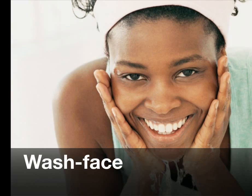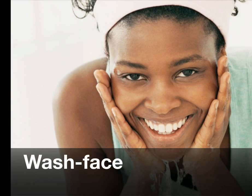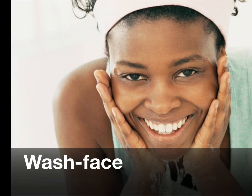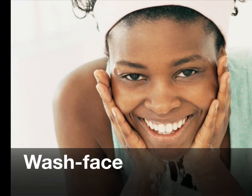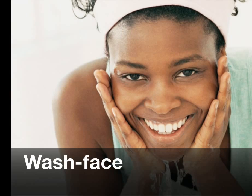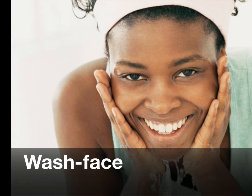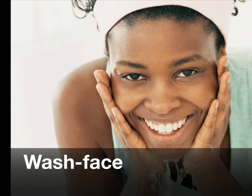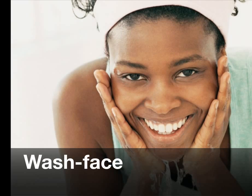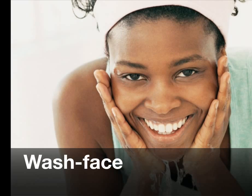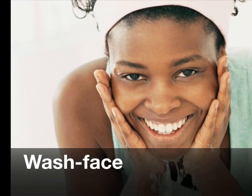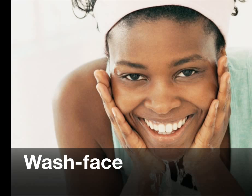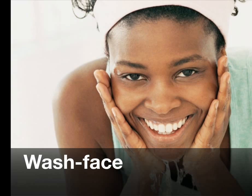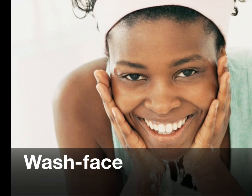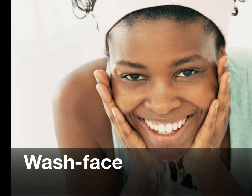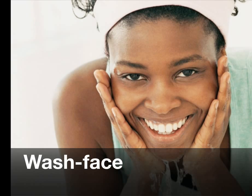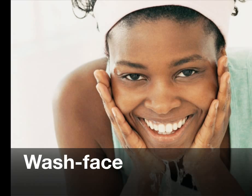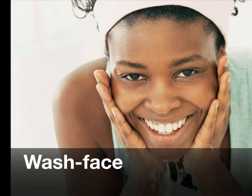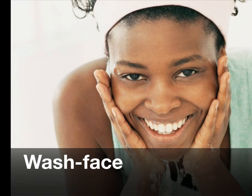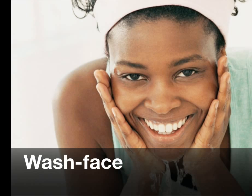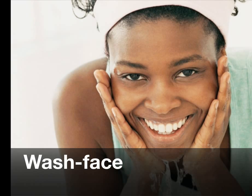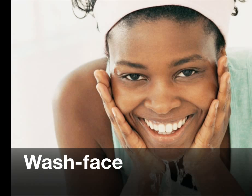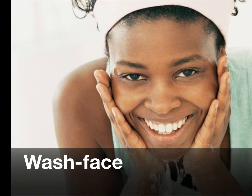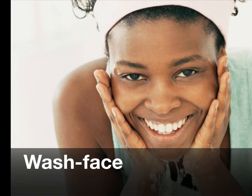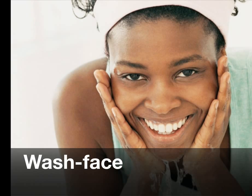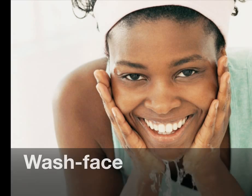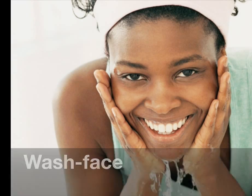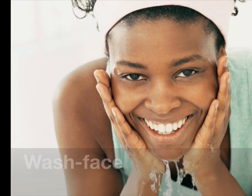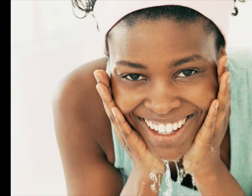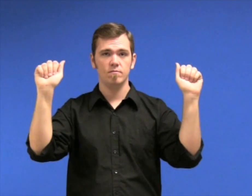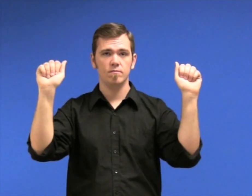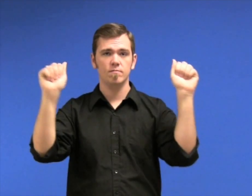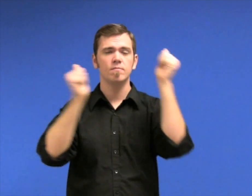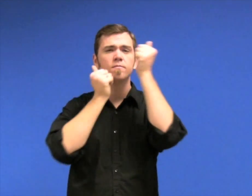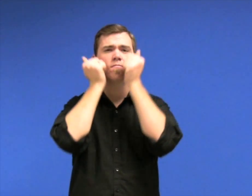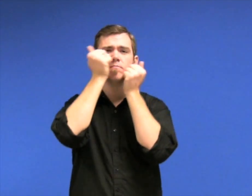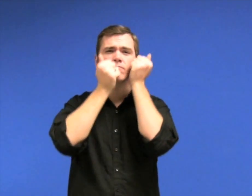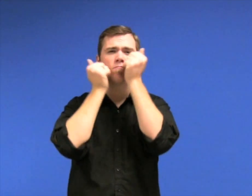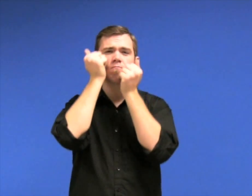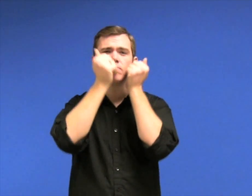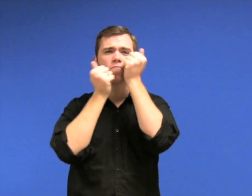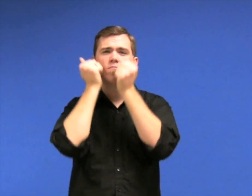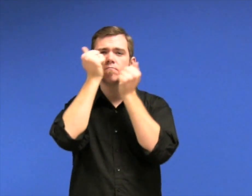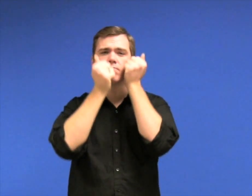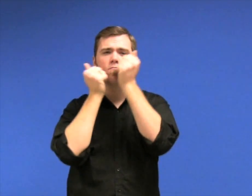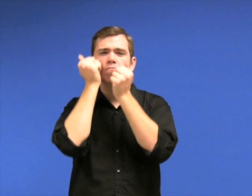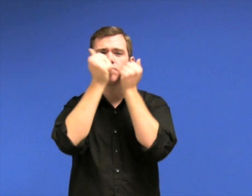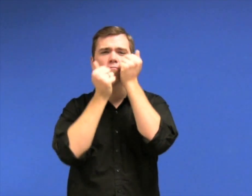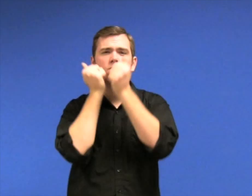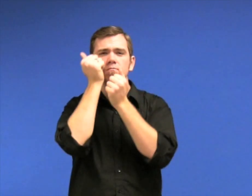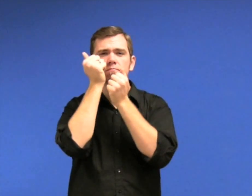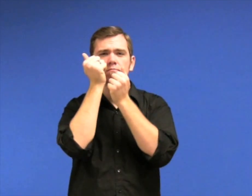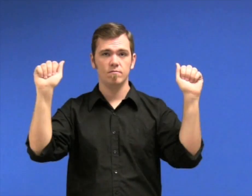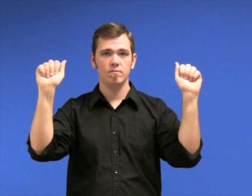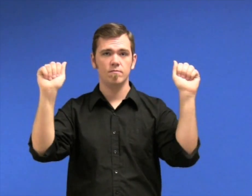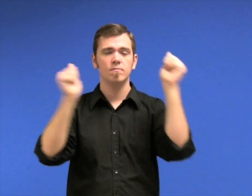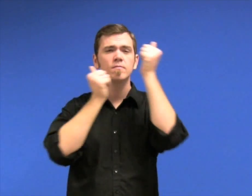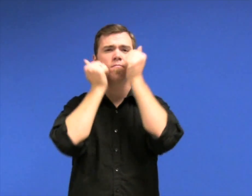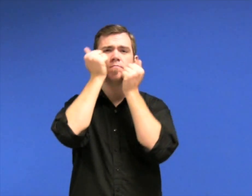wash your face. If you notice, we have similar hand shapes here. Again, it's A hands, and it's just on your face, so wash.